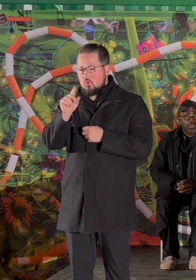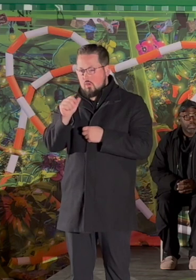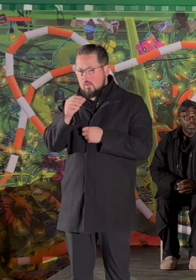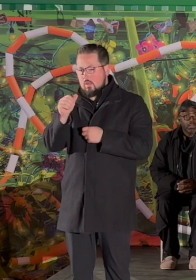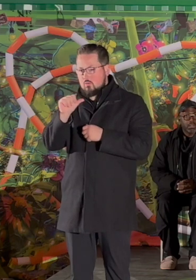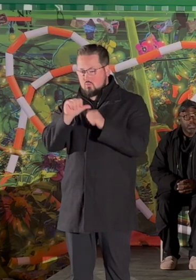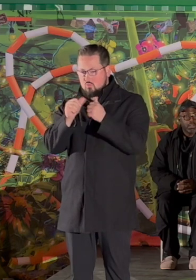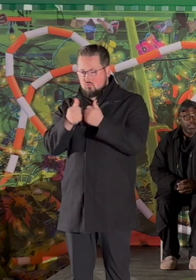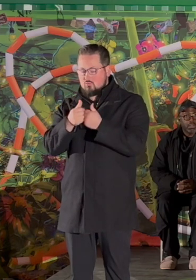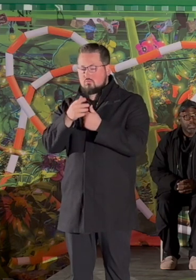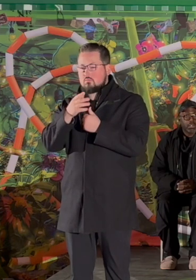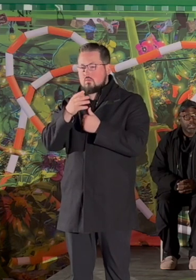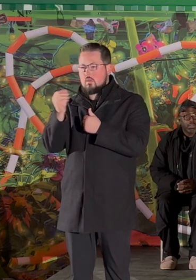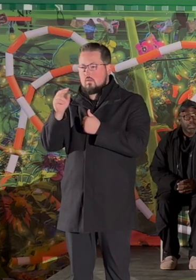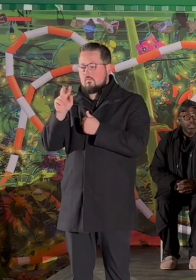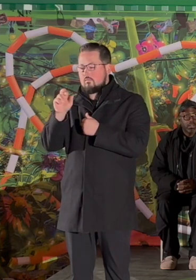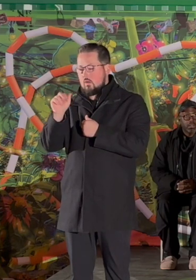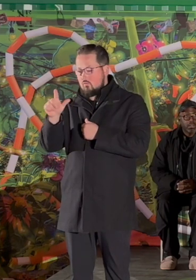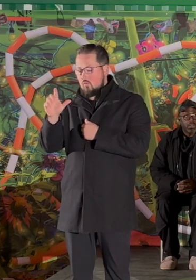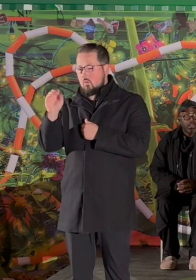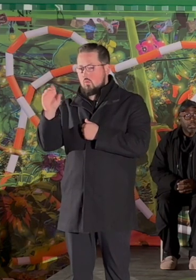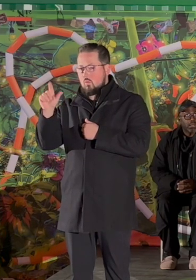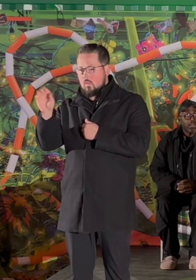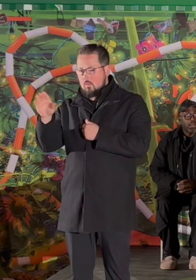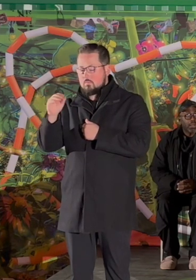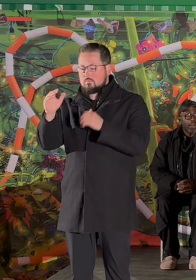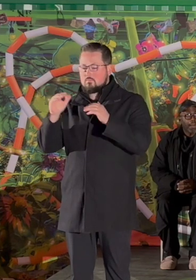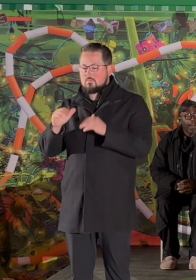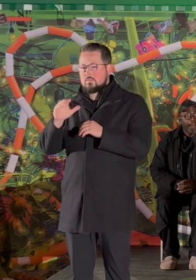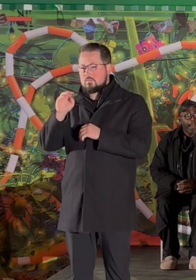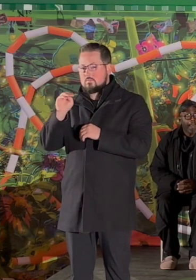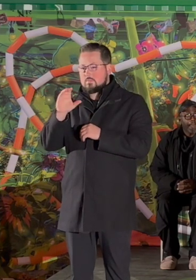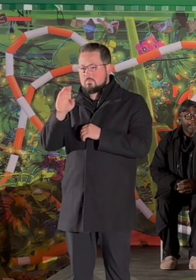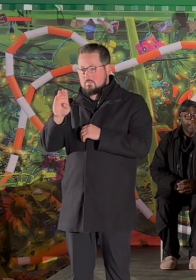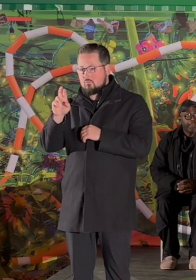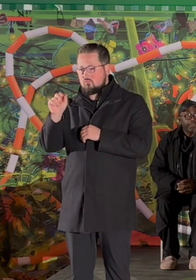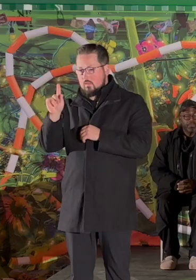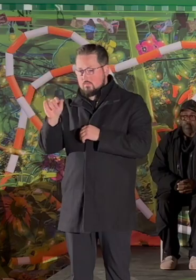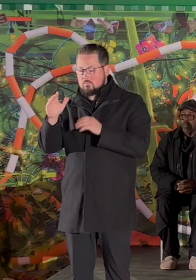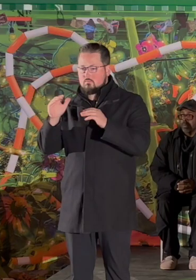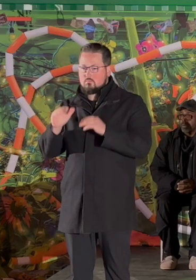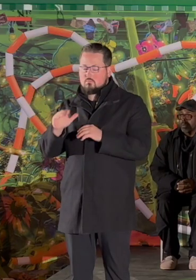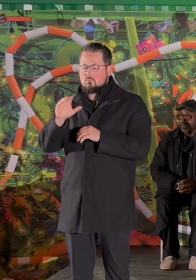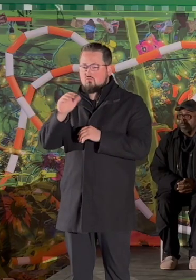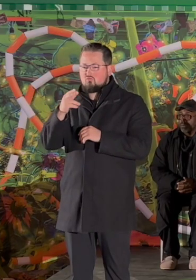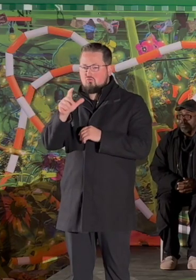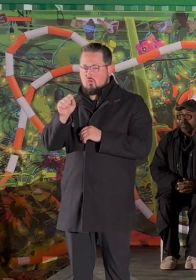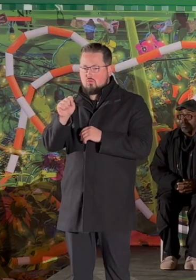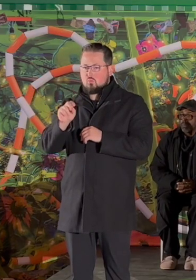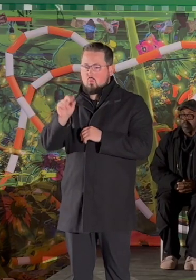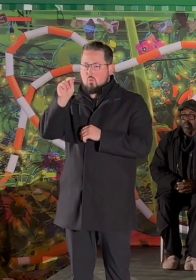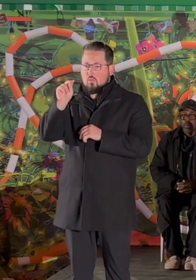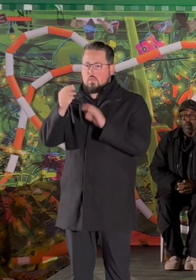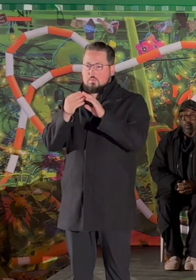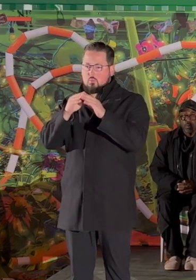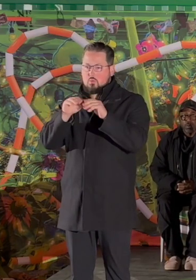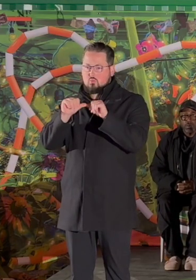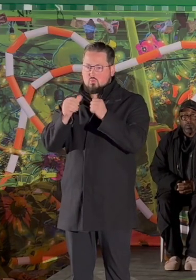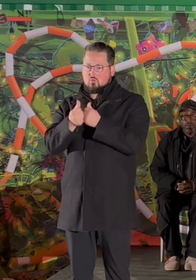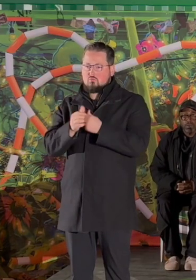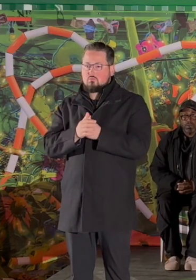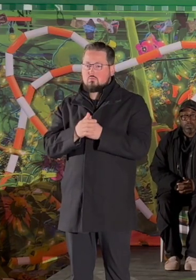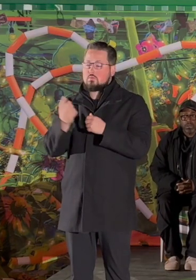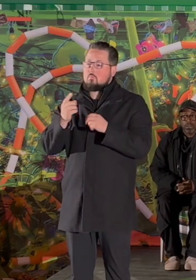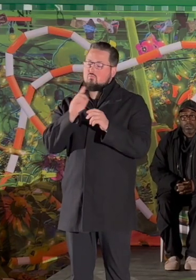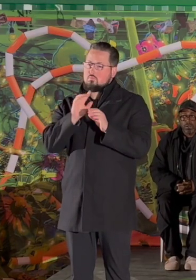Associates, Enviro Collab, MCB Realty, and the Charles North Community Association. Something that's very